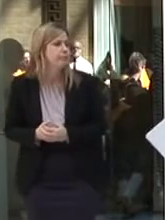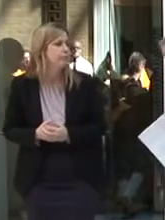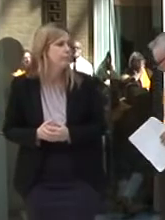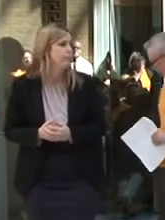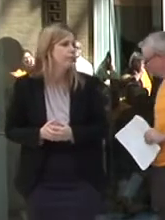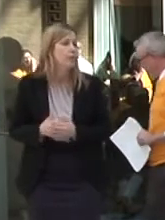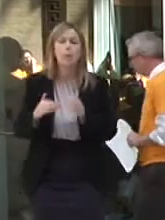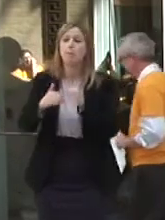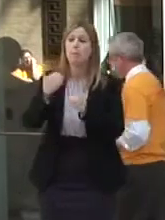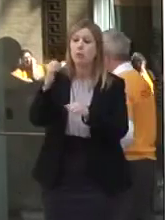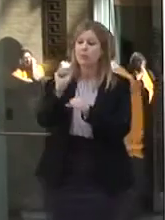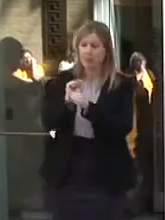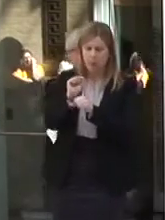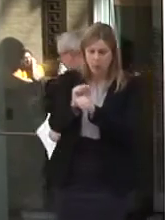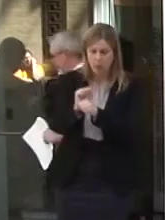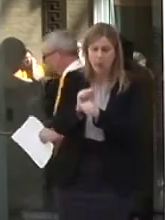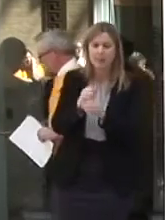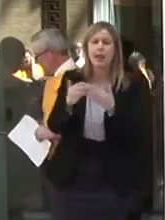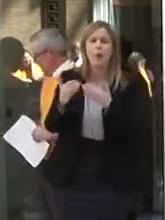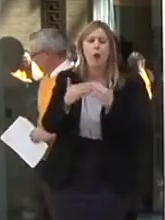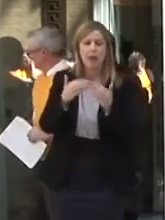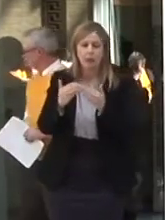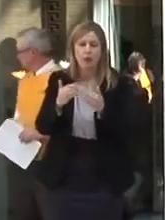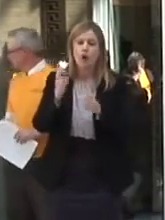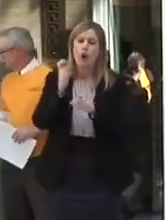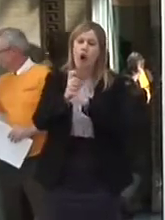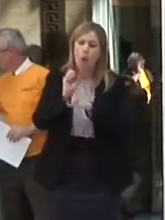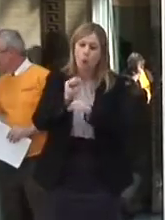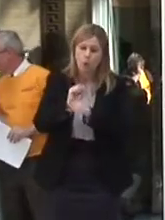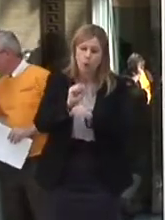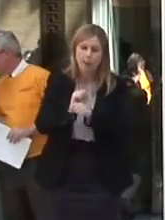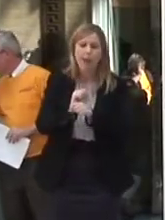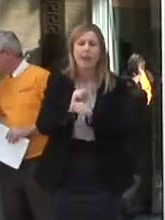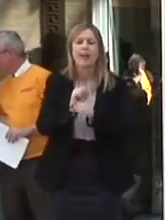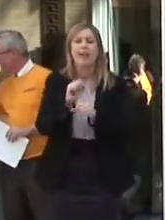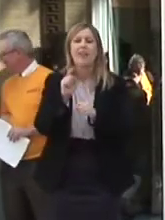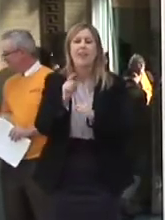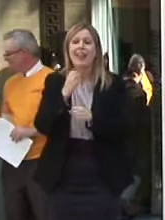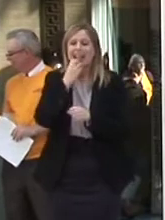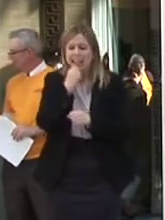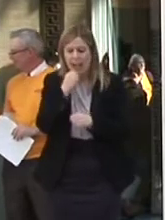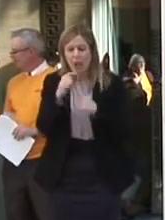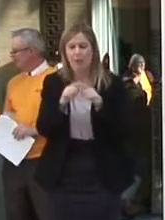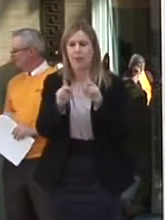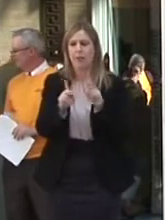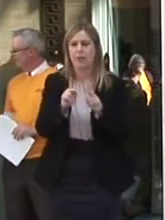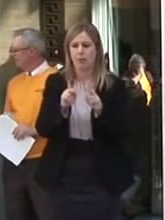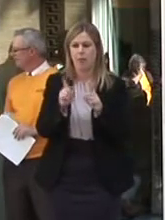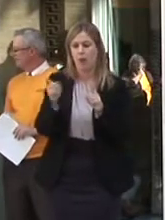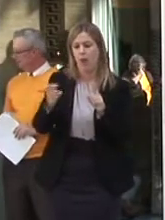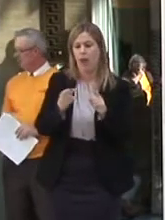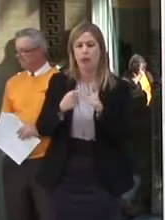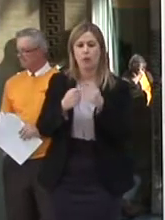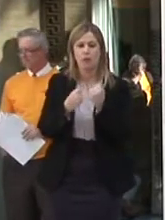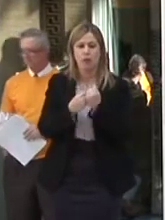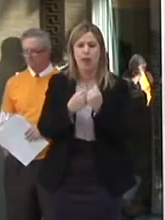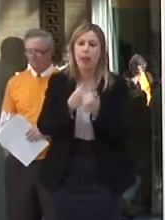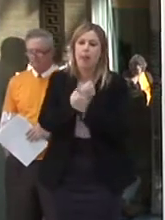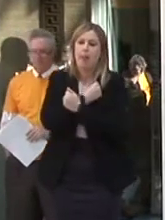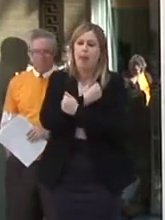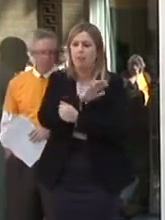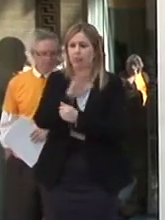majority of employees are dedicated, hardworking, and capable. They take this job because they care about the people they are hired to support and love what